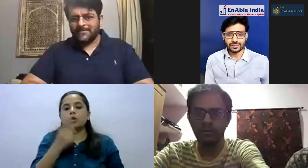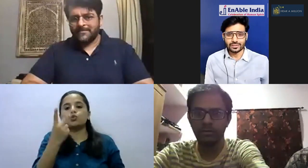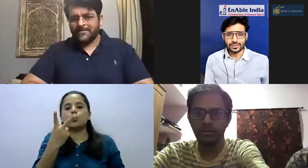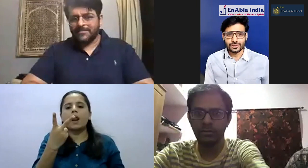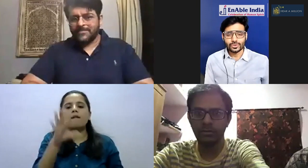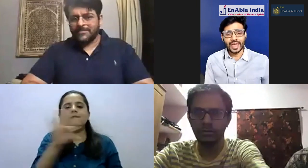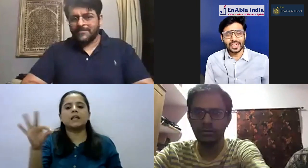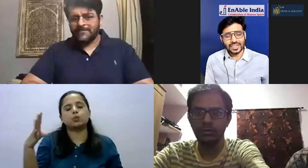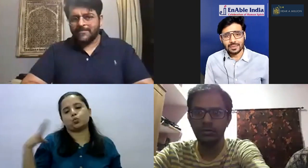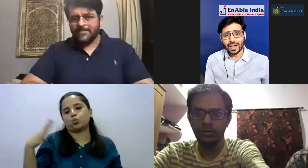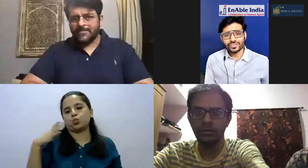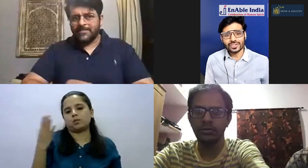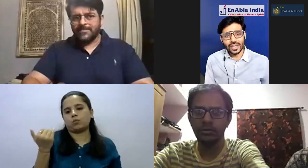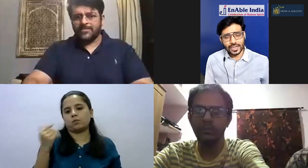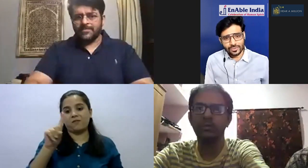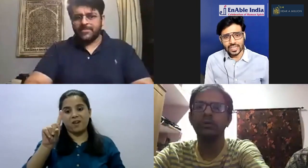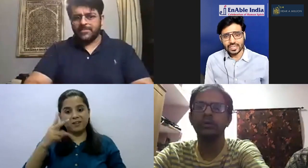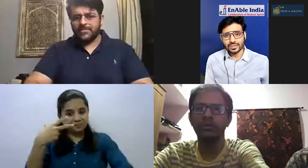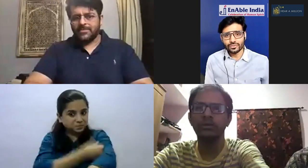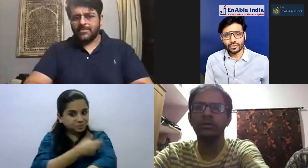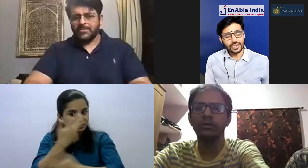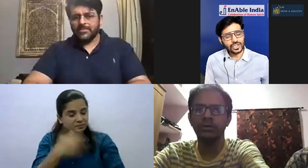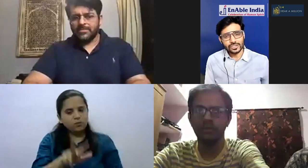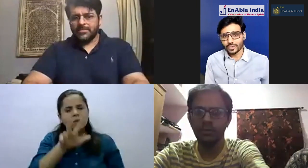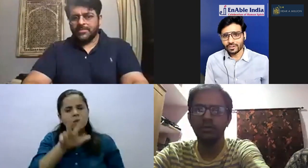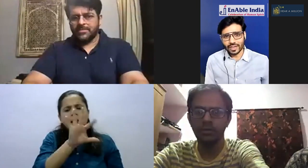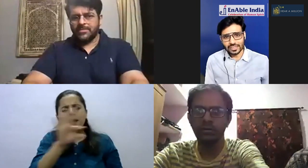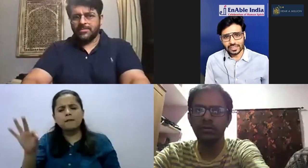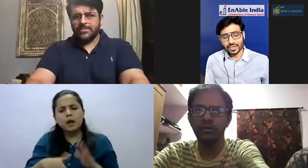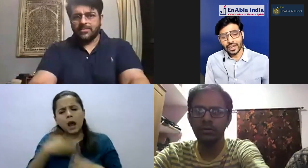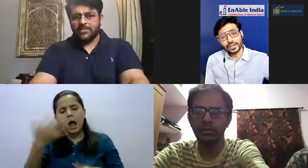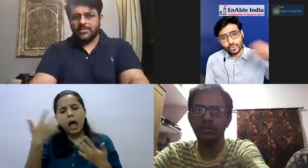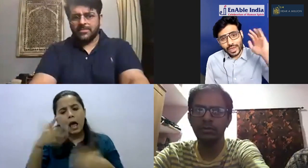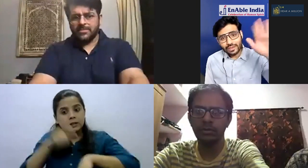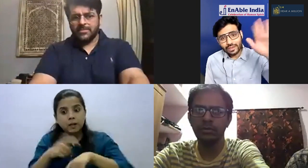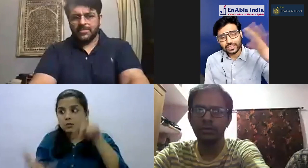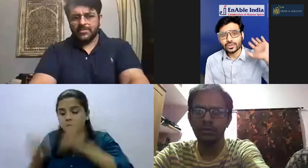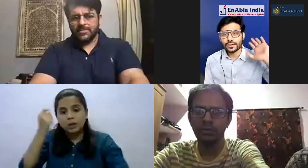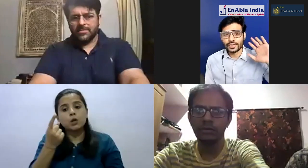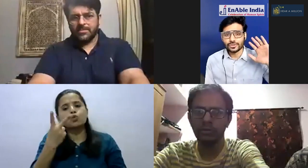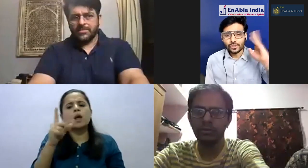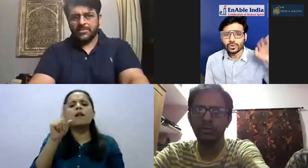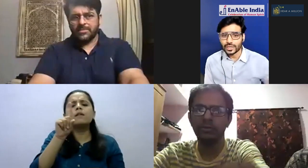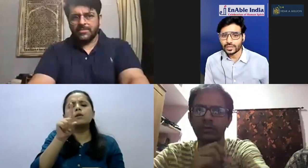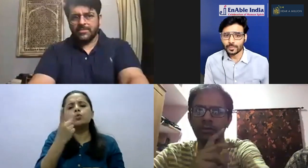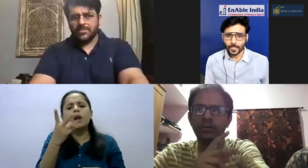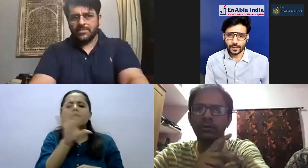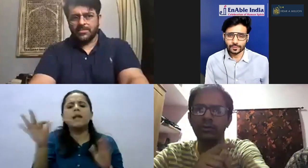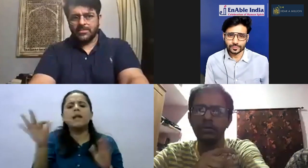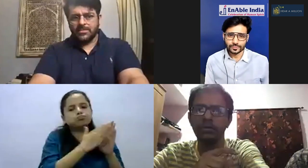weeks. So anytime after 8 weeks, if you get a chance to get vaccinated until 12 weeks, it is all right. So don't